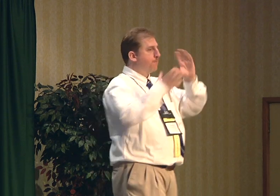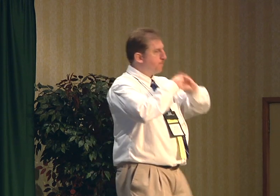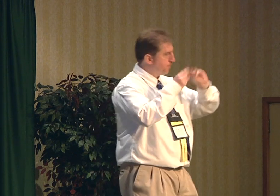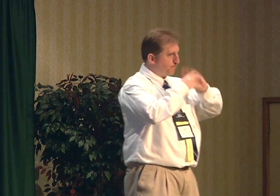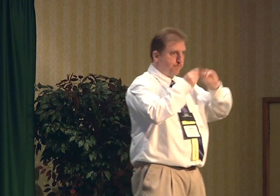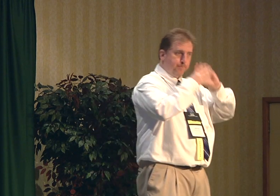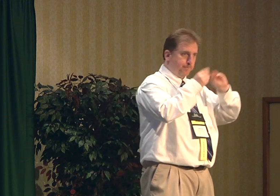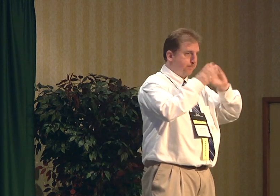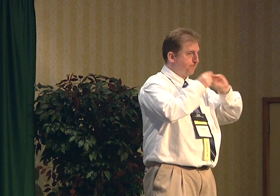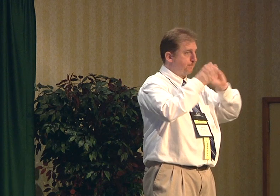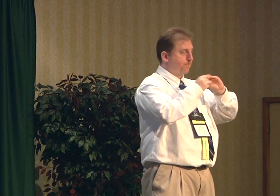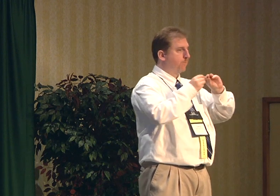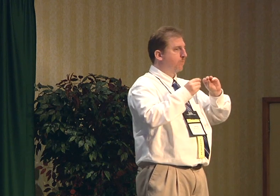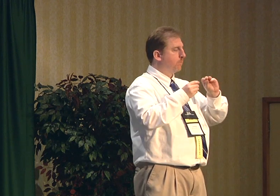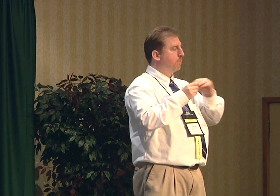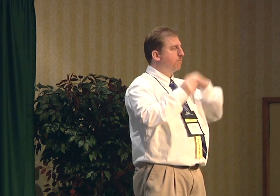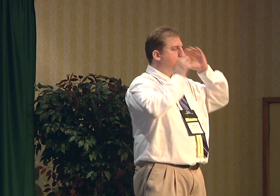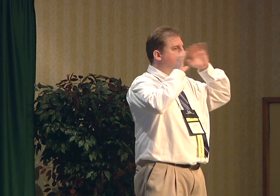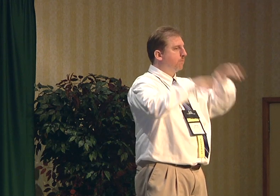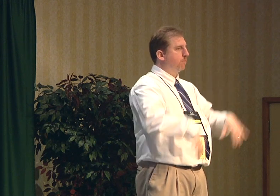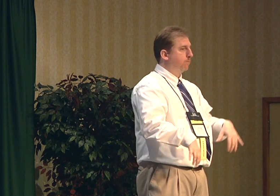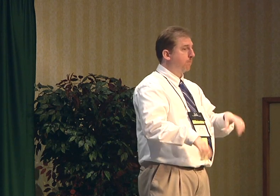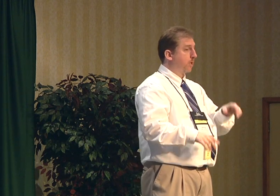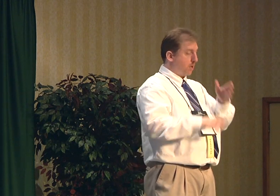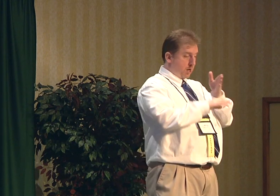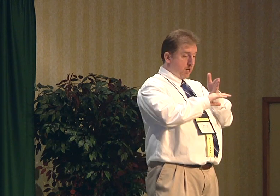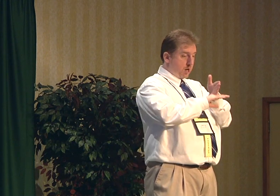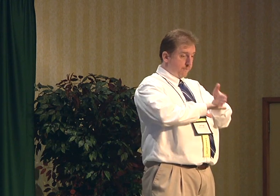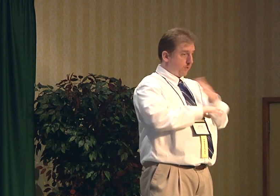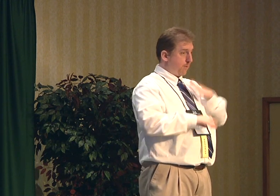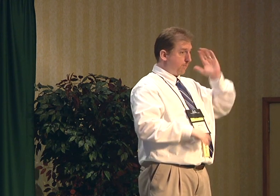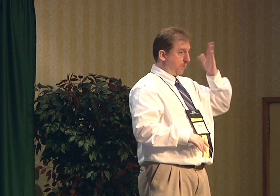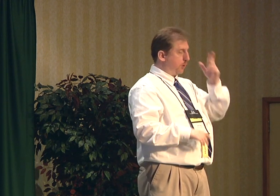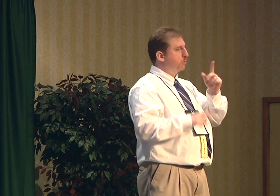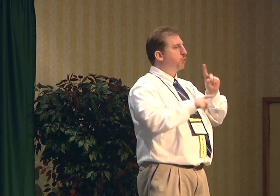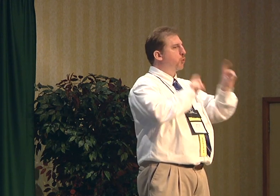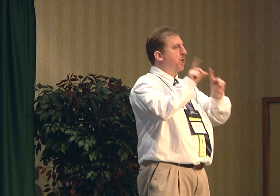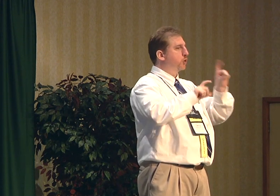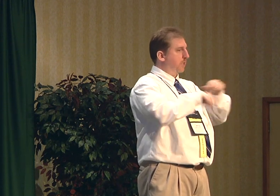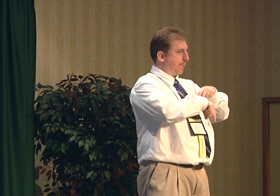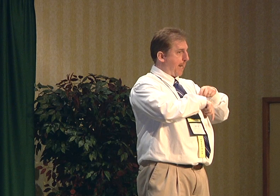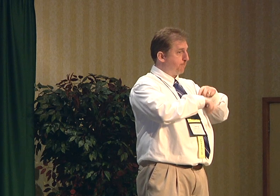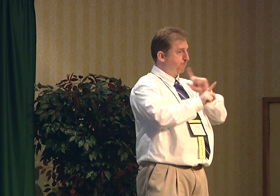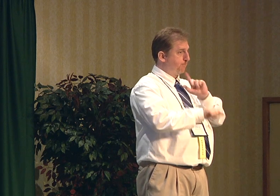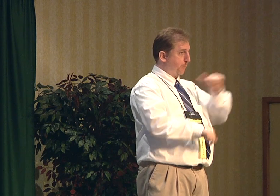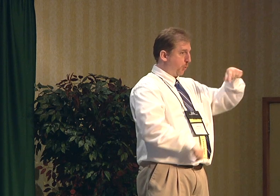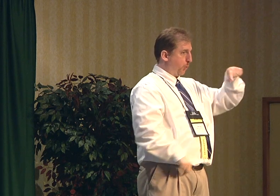present, I was giving my explanation of our organization, and I was really shocked because after my presentation and we had the question